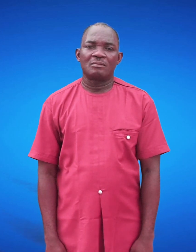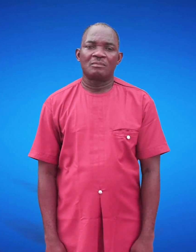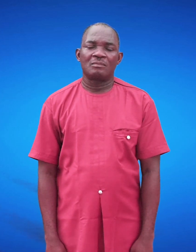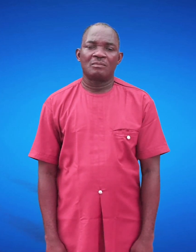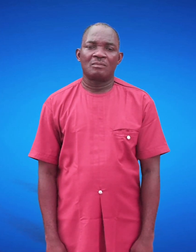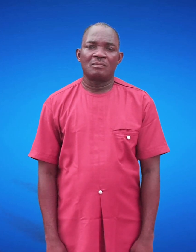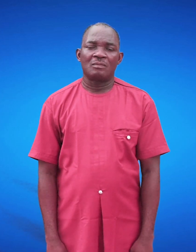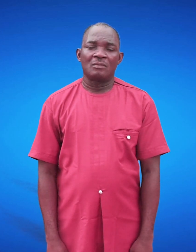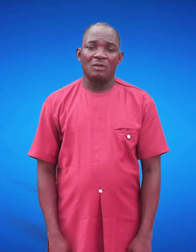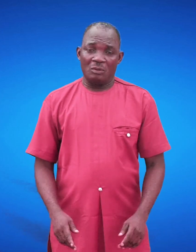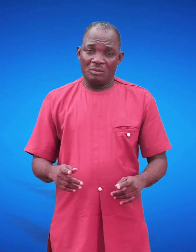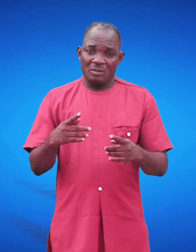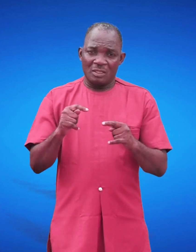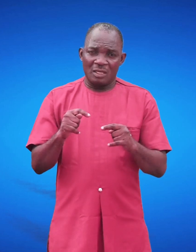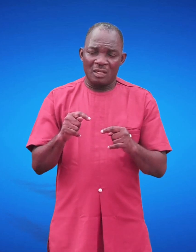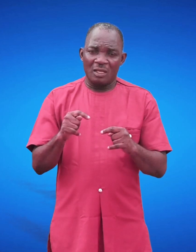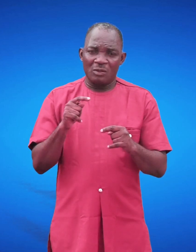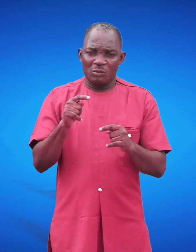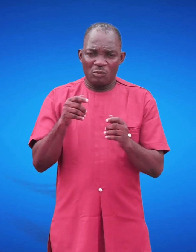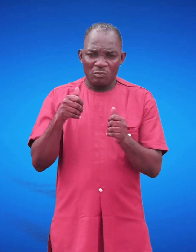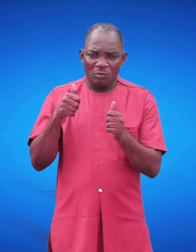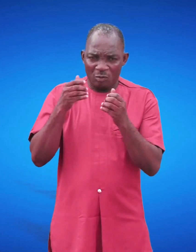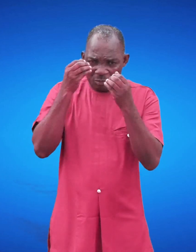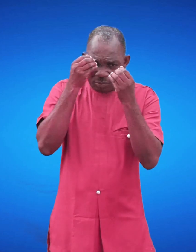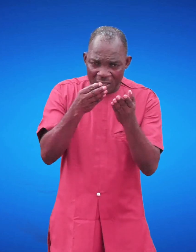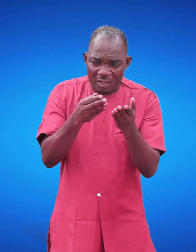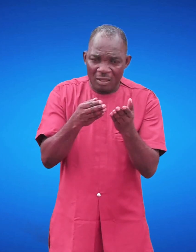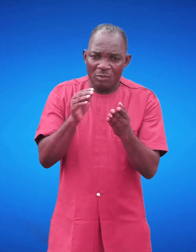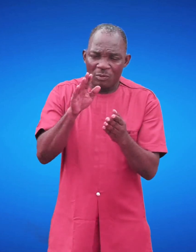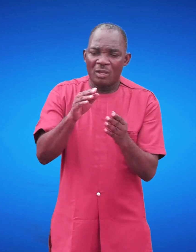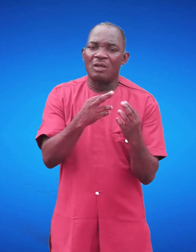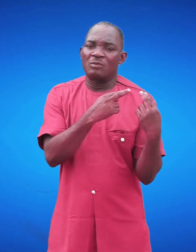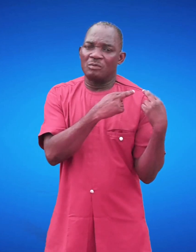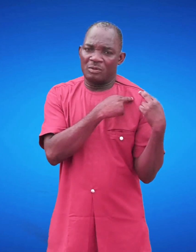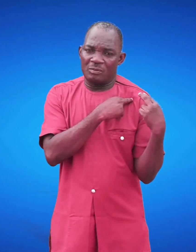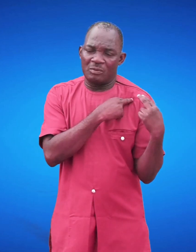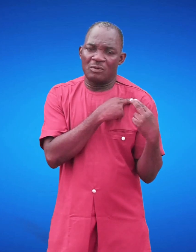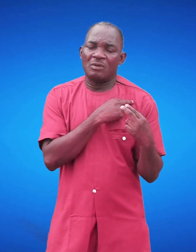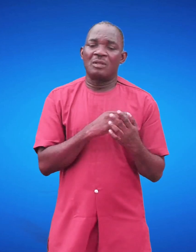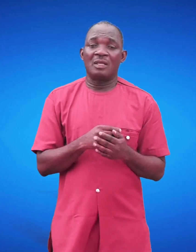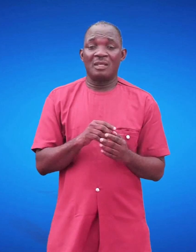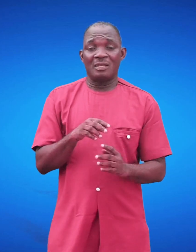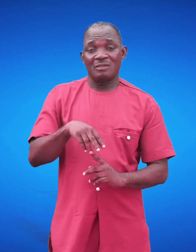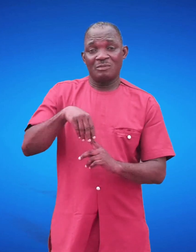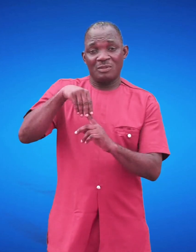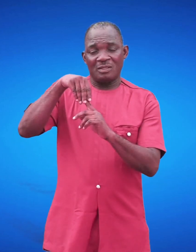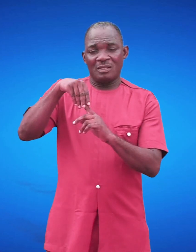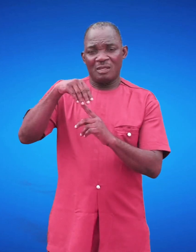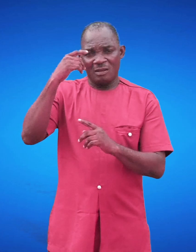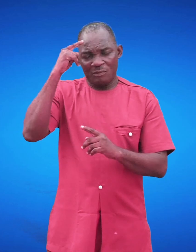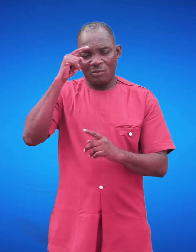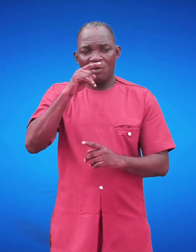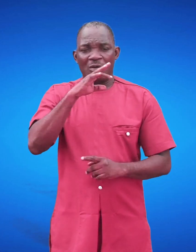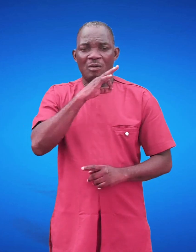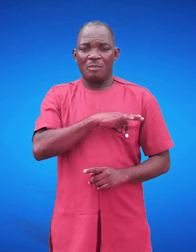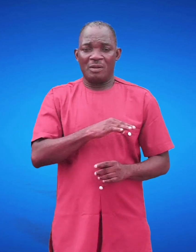Adhering to the core responsibilities of the program, especially for beneficiaries